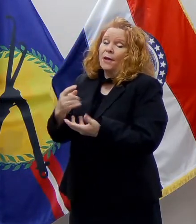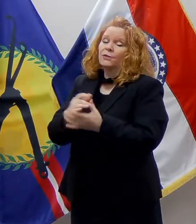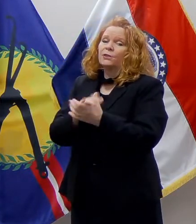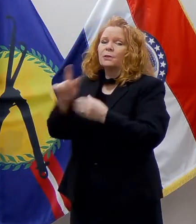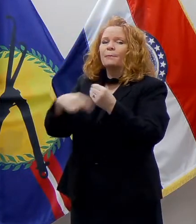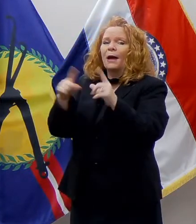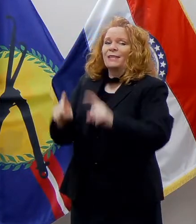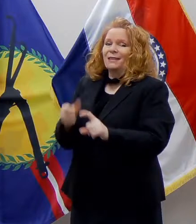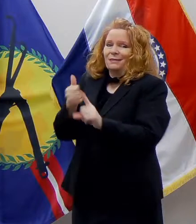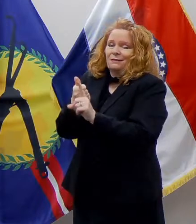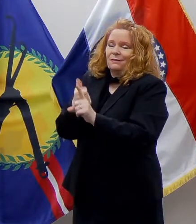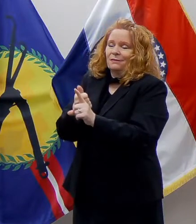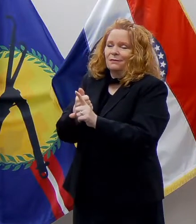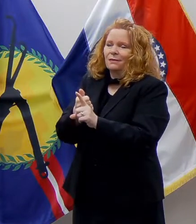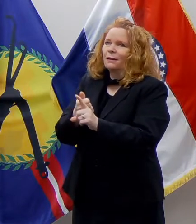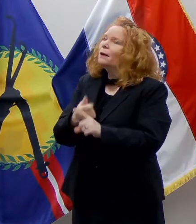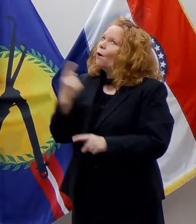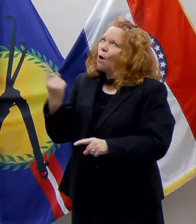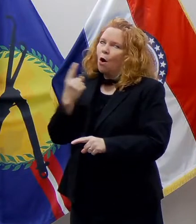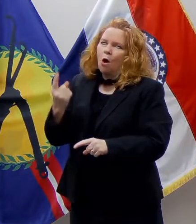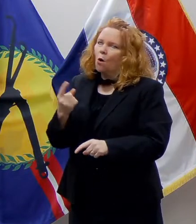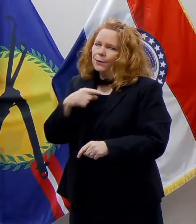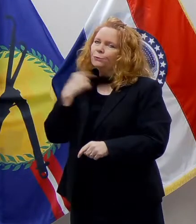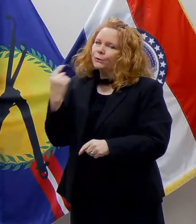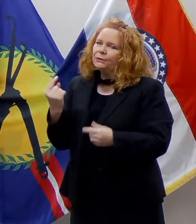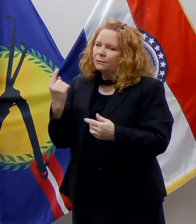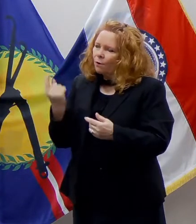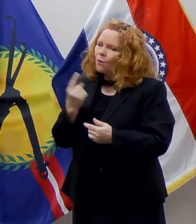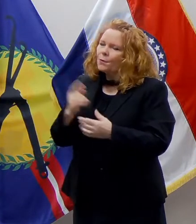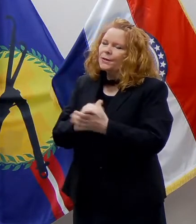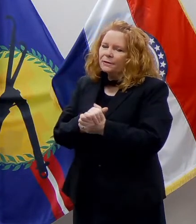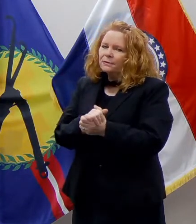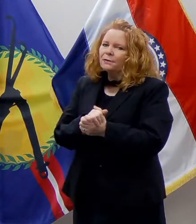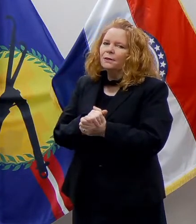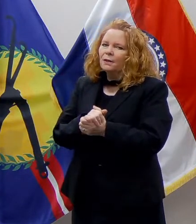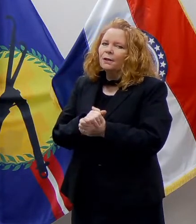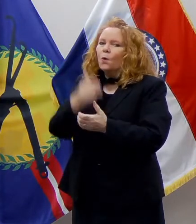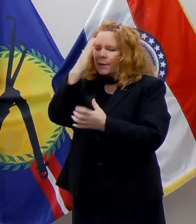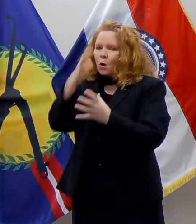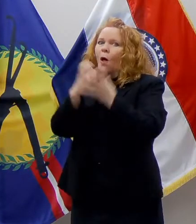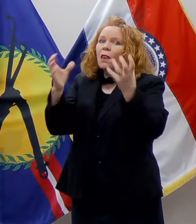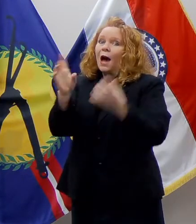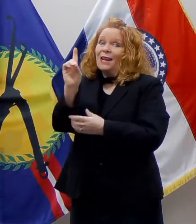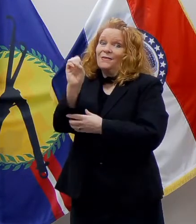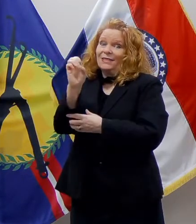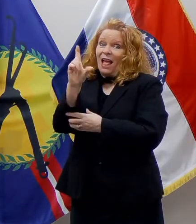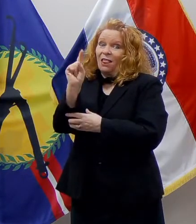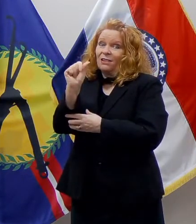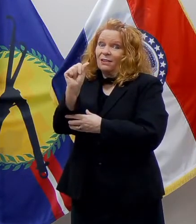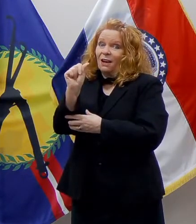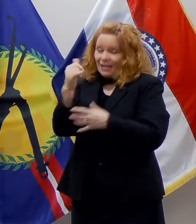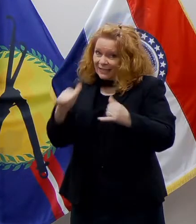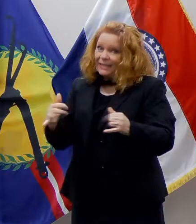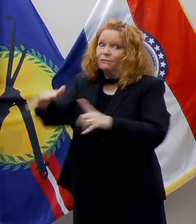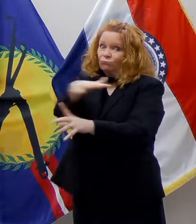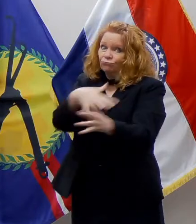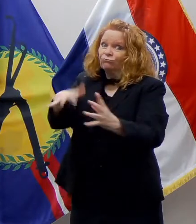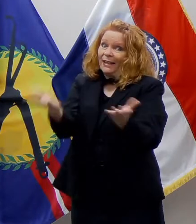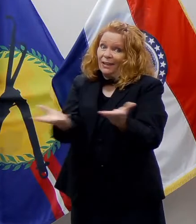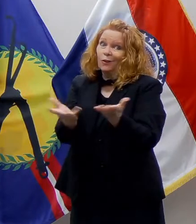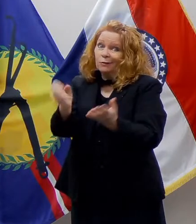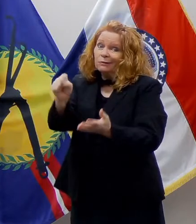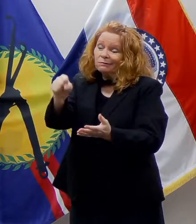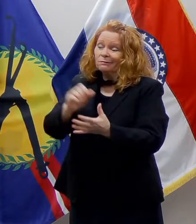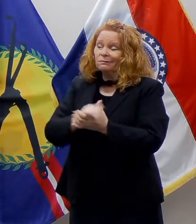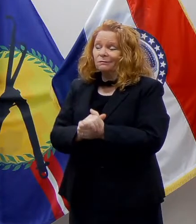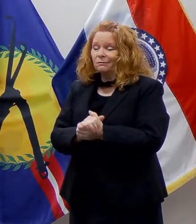about testing, and that's always a risk. We know that we still have a lot of Delta in the community, and whenever